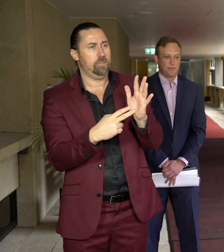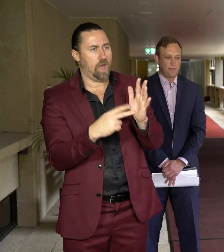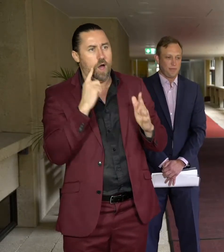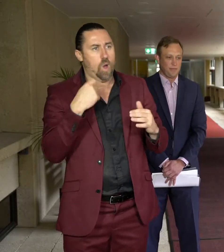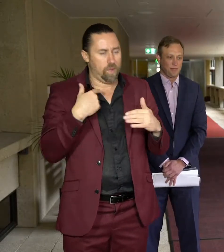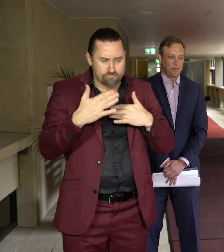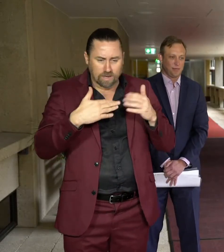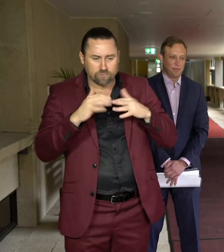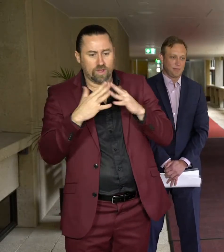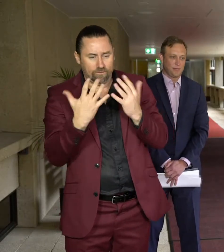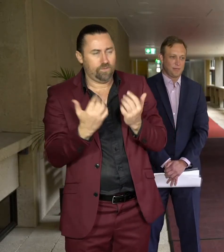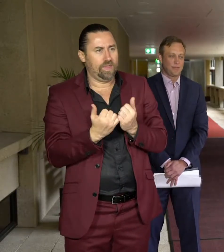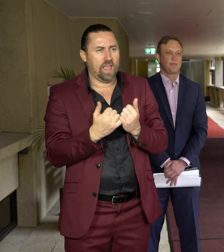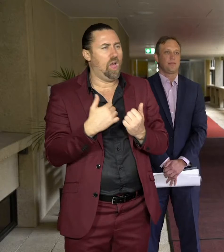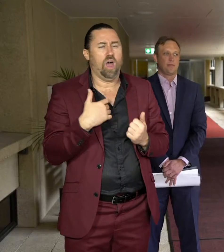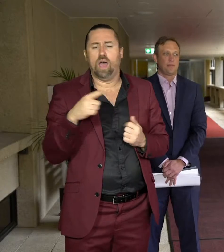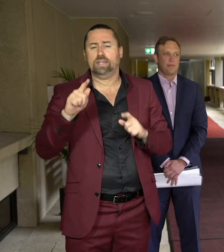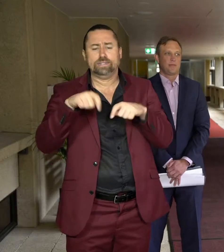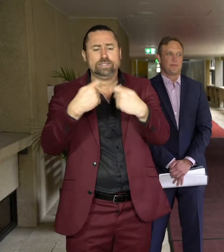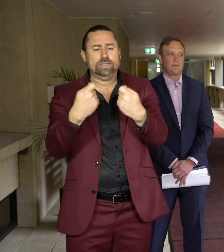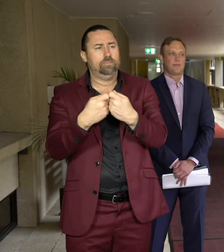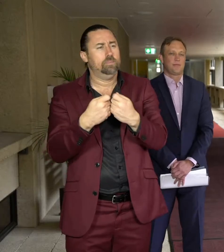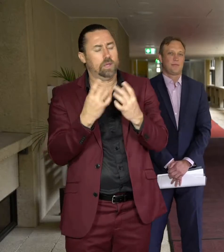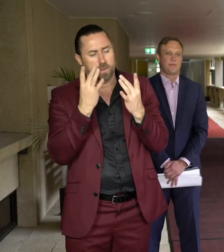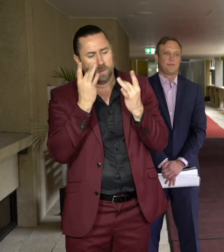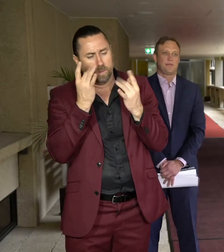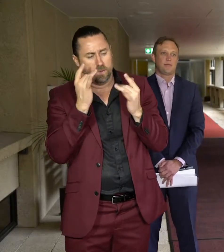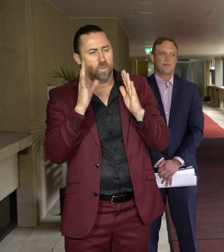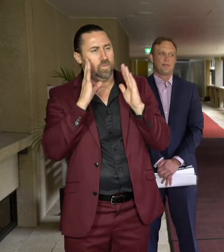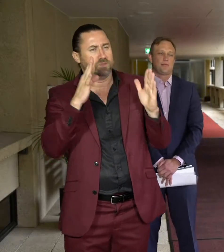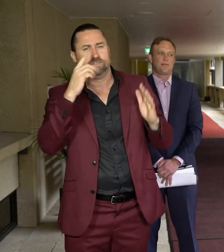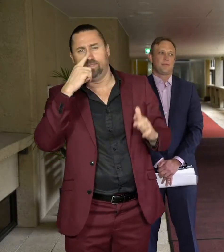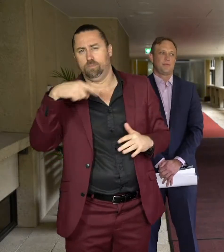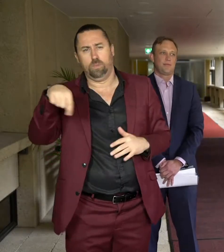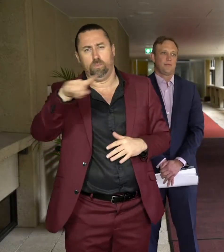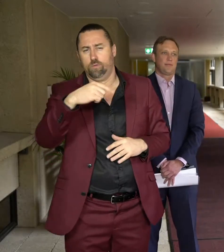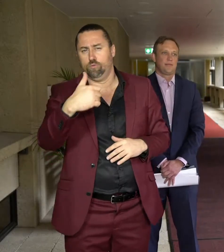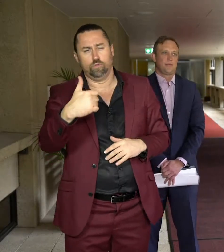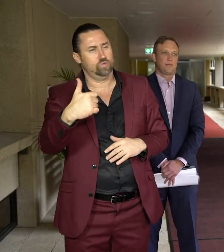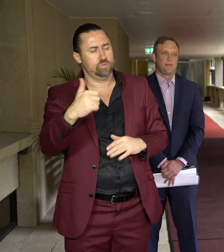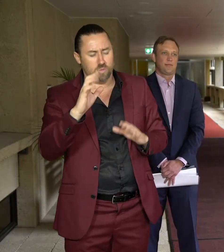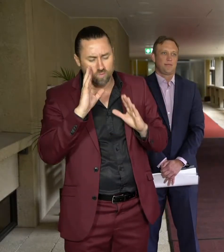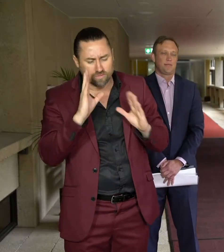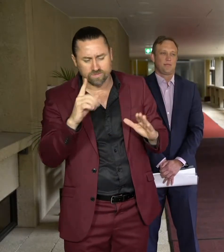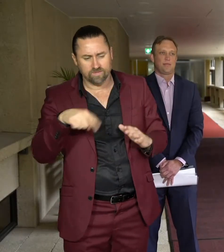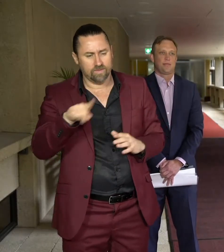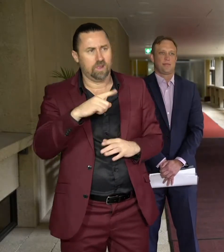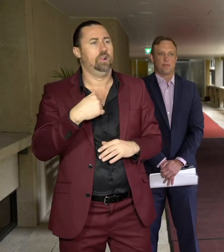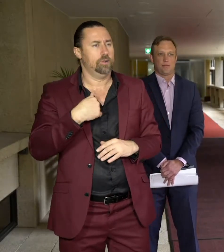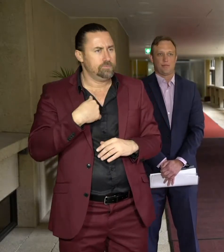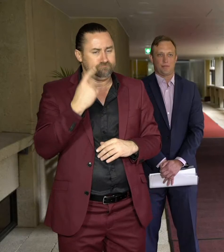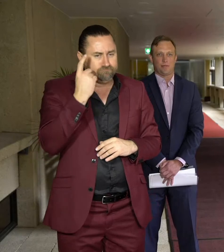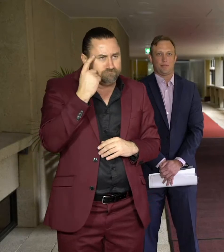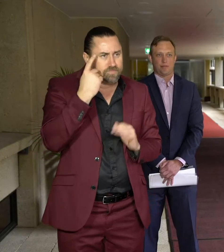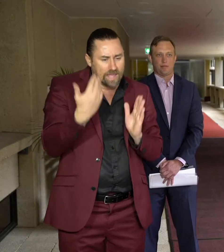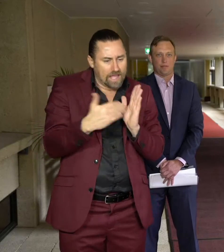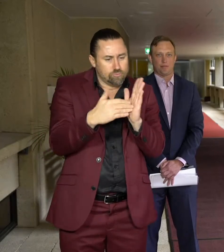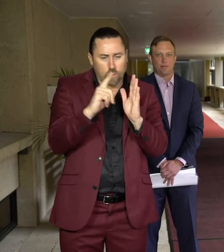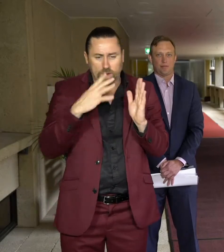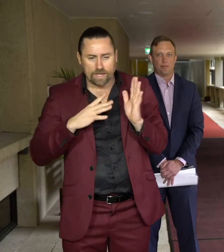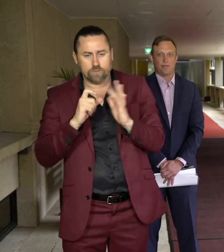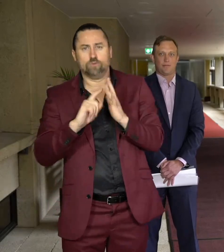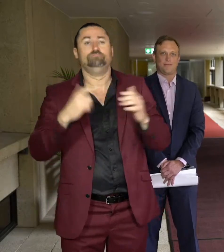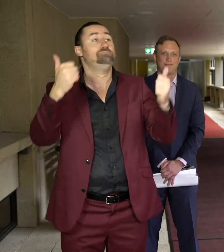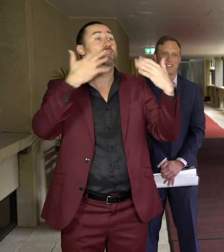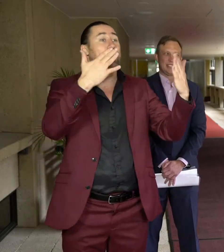And I do have a fantastic team, so there are a lot of other people, and we're immediately, of course, looking at additional people.